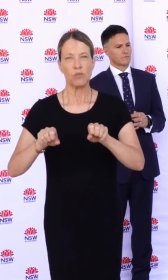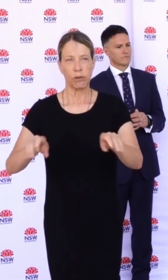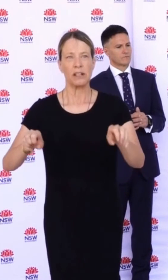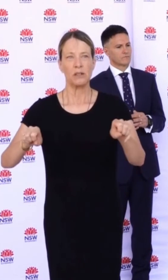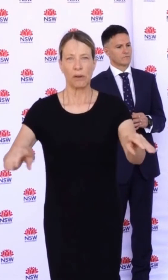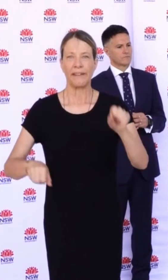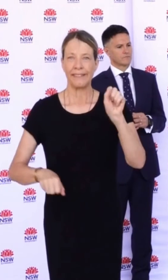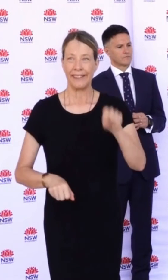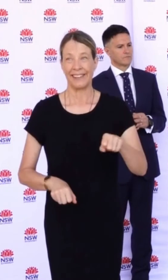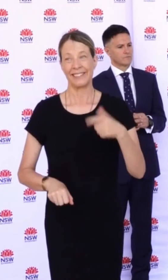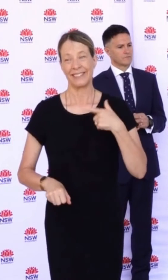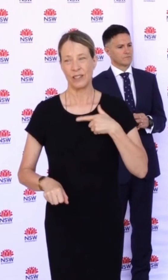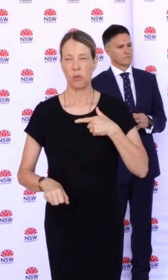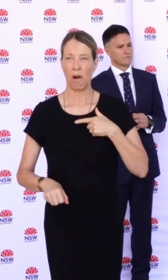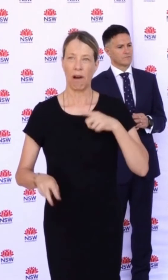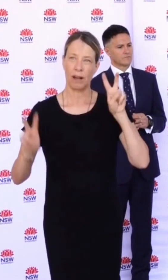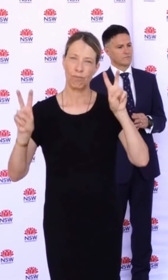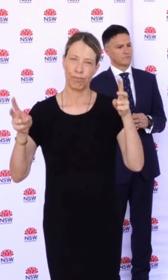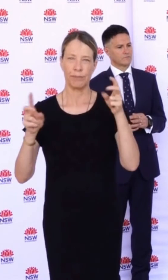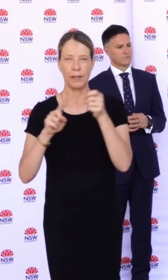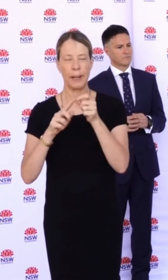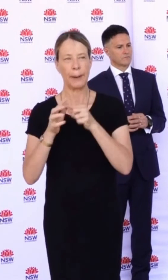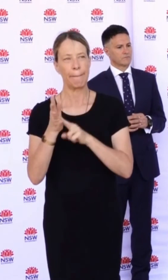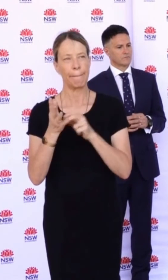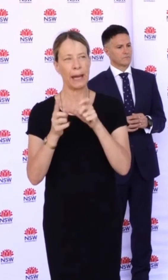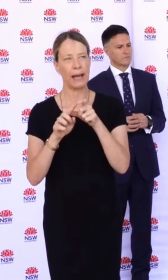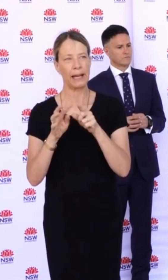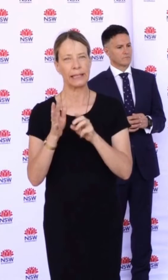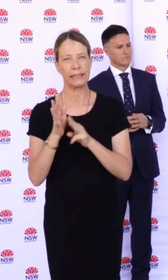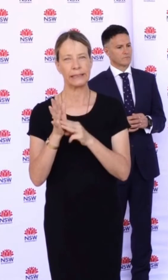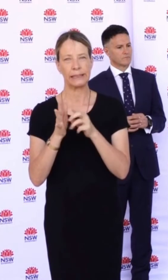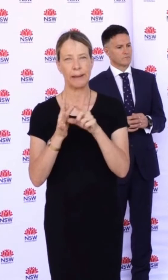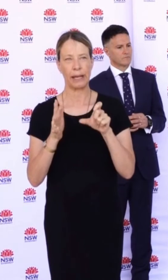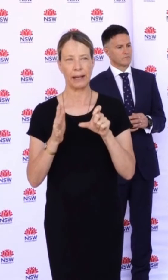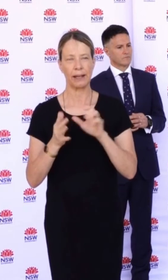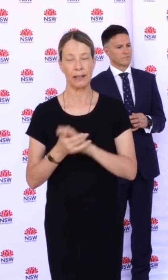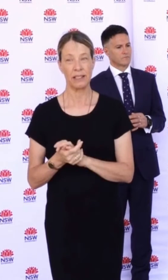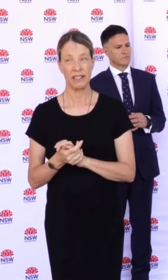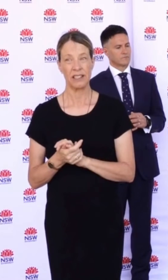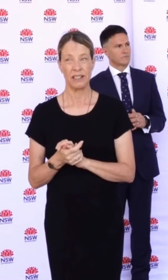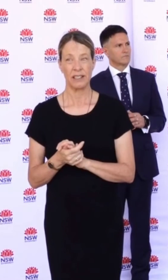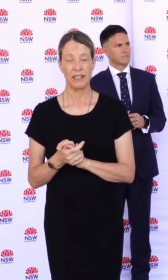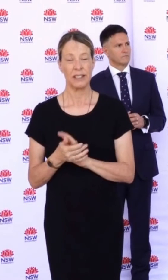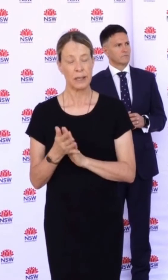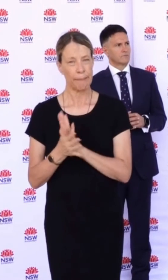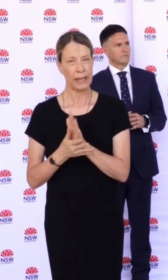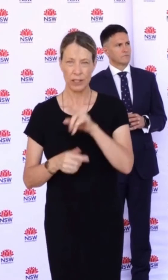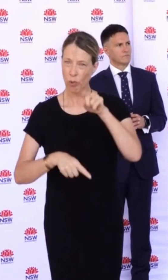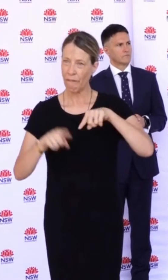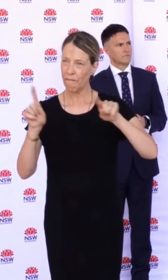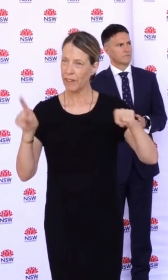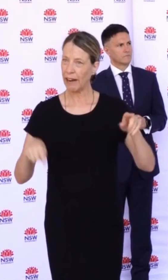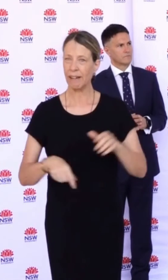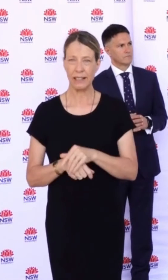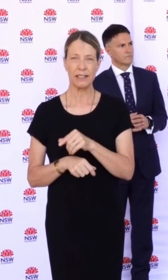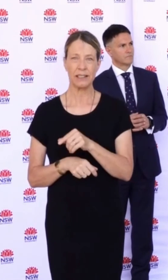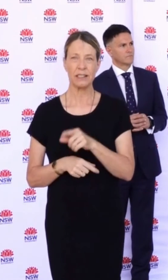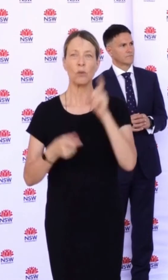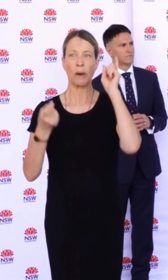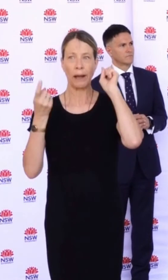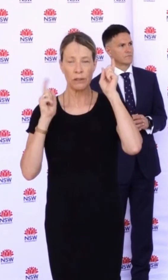So therefore, how transmissible... I'm glad he's agreeing with me. No. But No. how transmissible are these? Obviously, these people are on